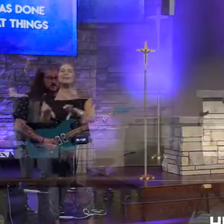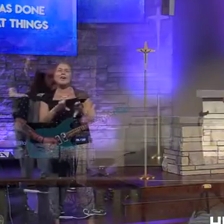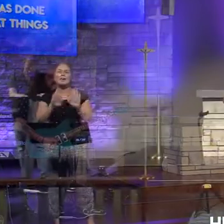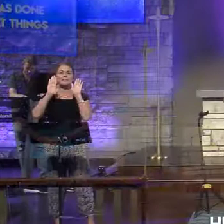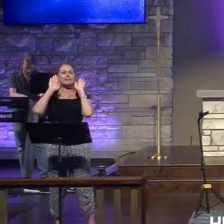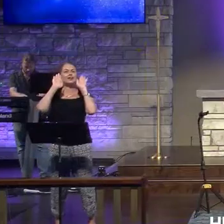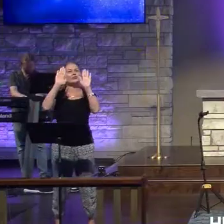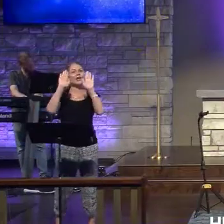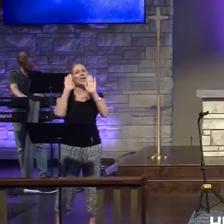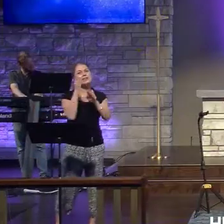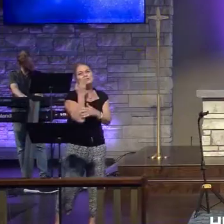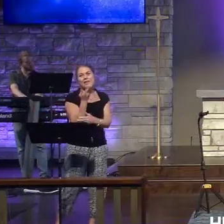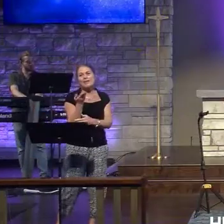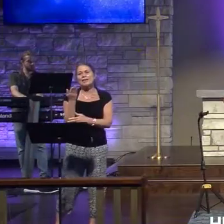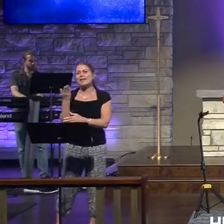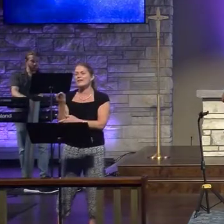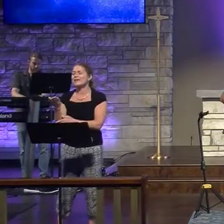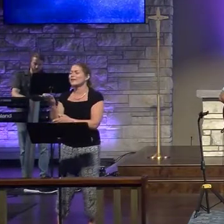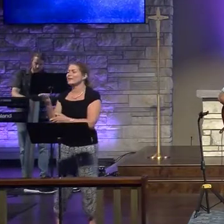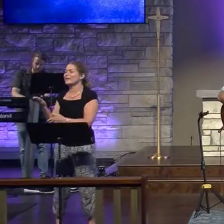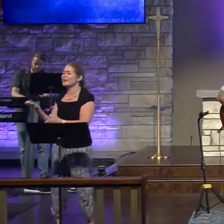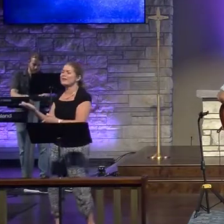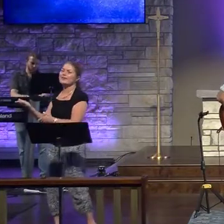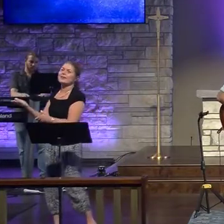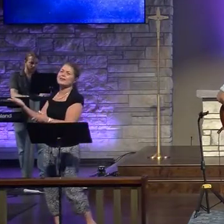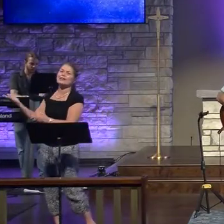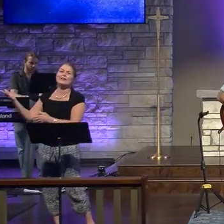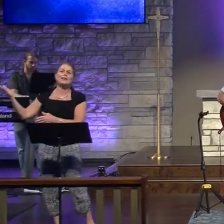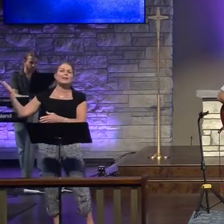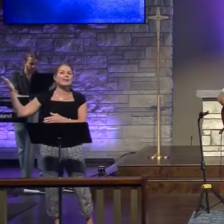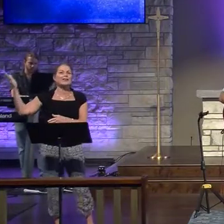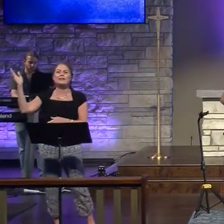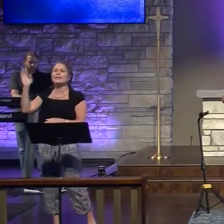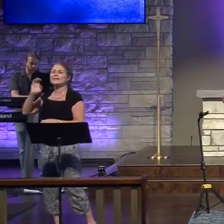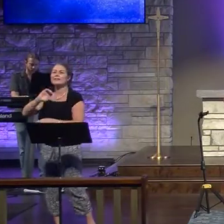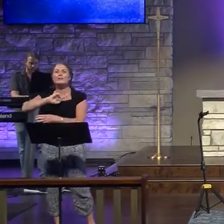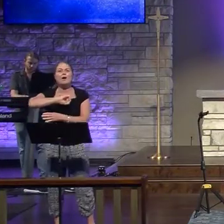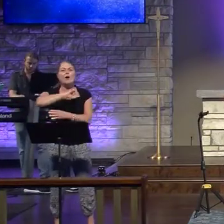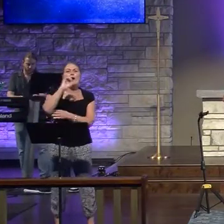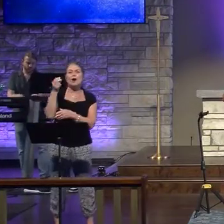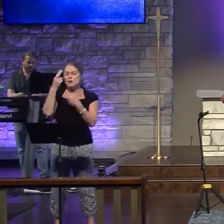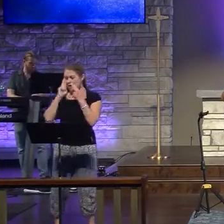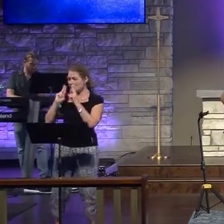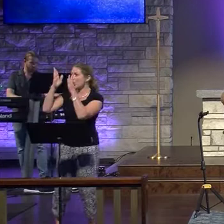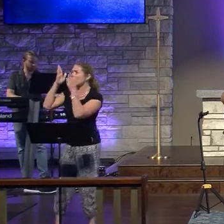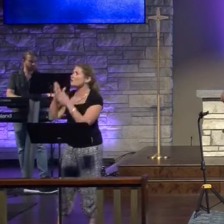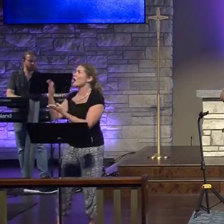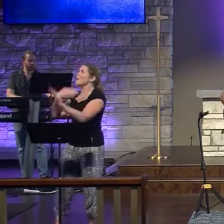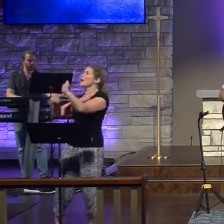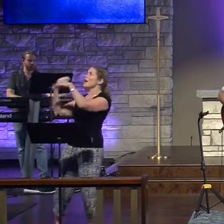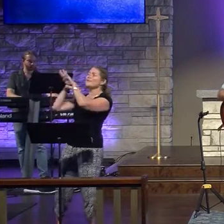He has the great things.